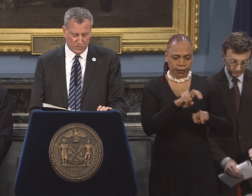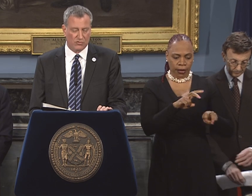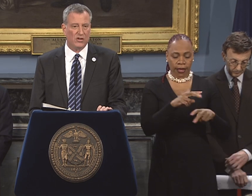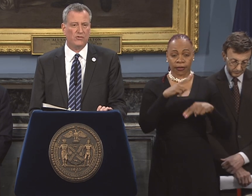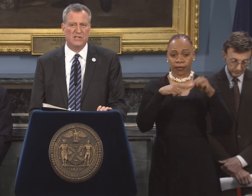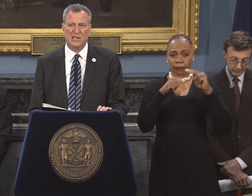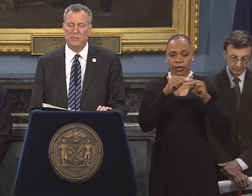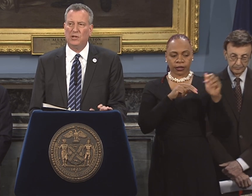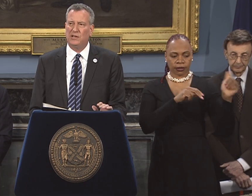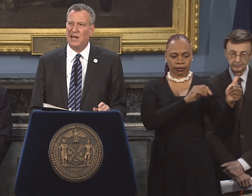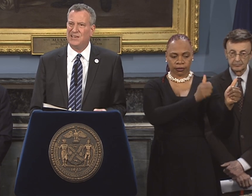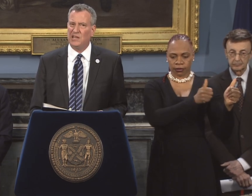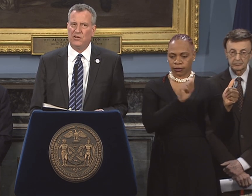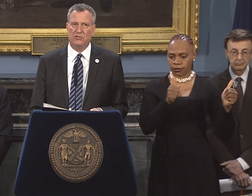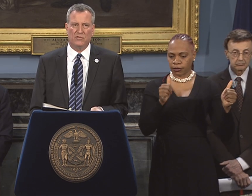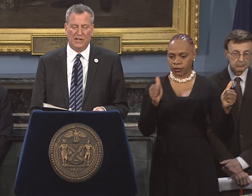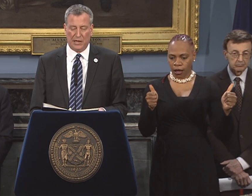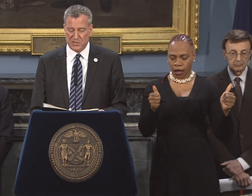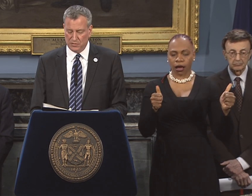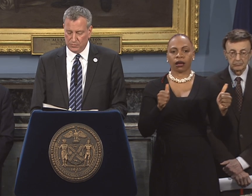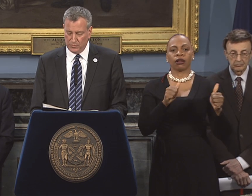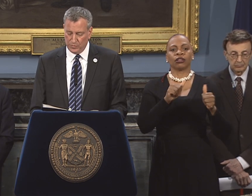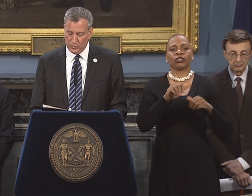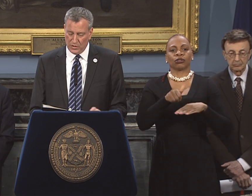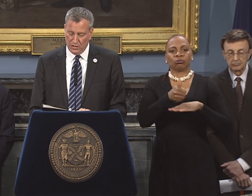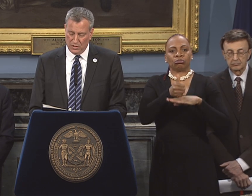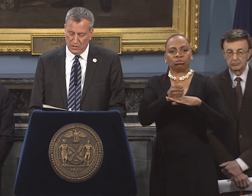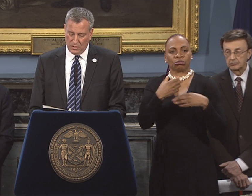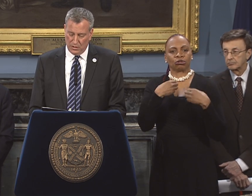be structurally stable and not in danger of collapse.